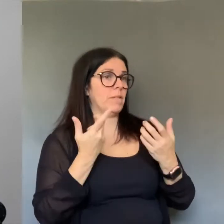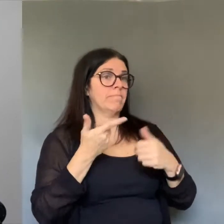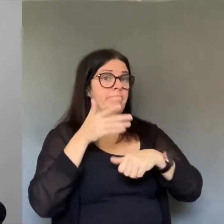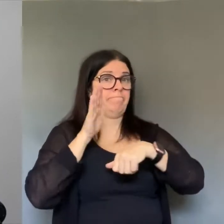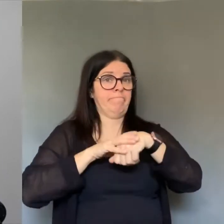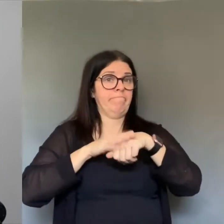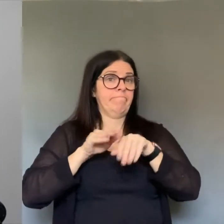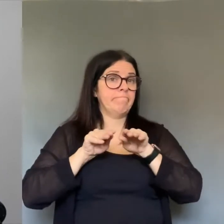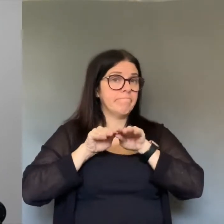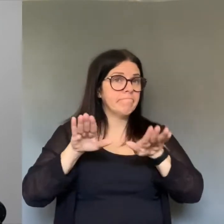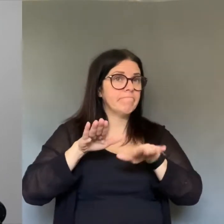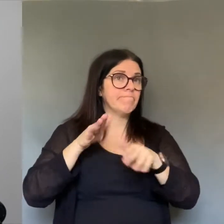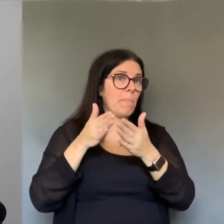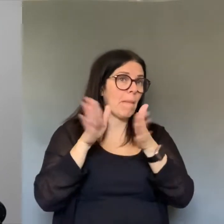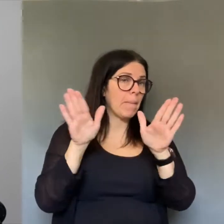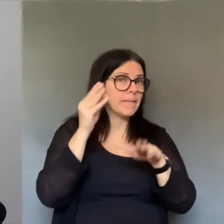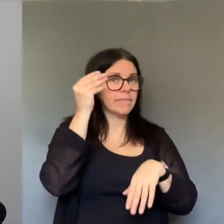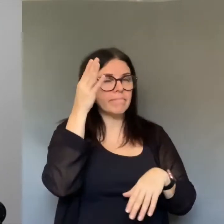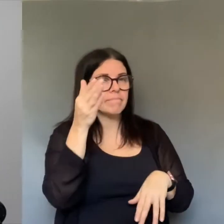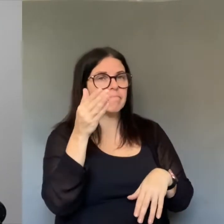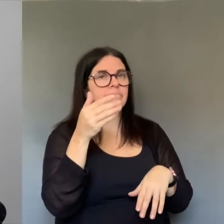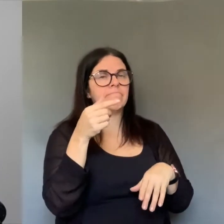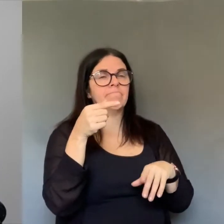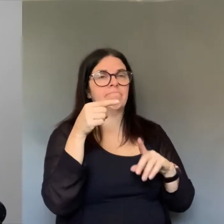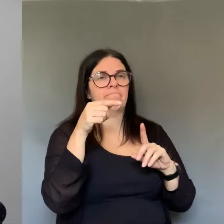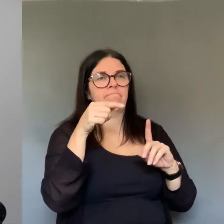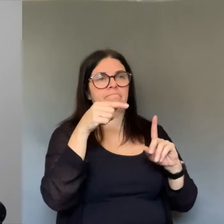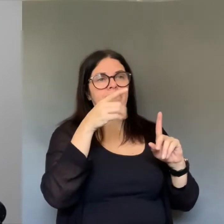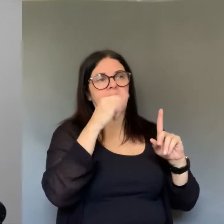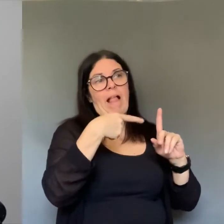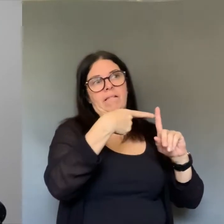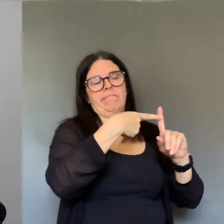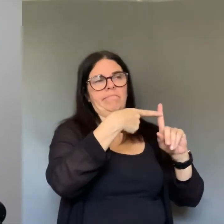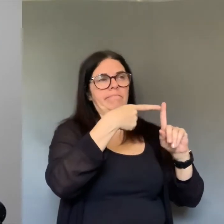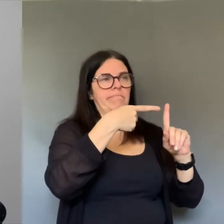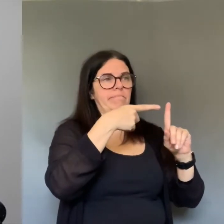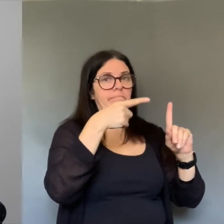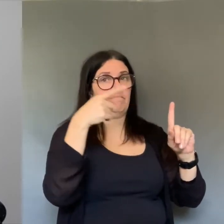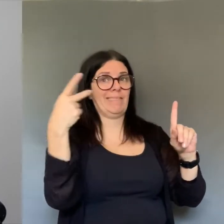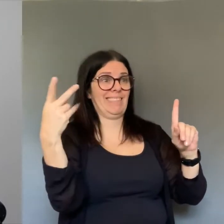that investigation, appropriate action is taken, including